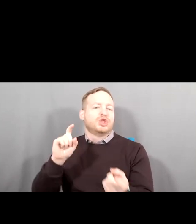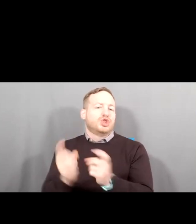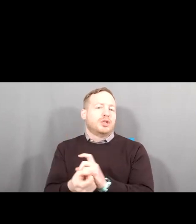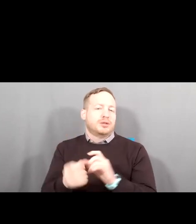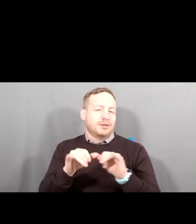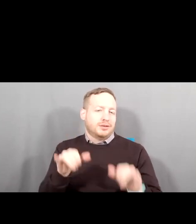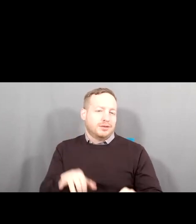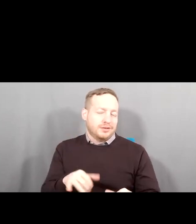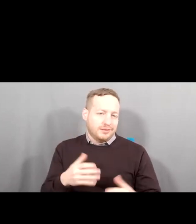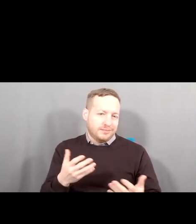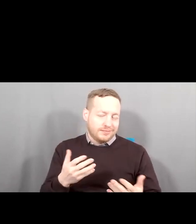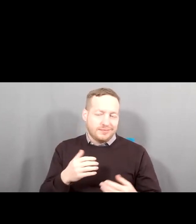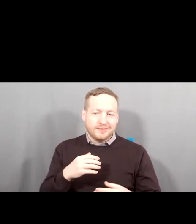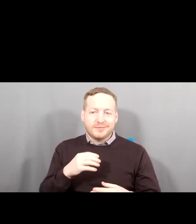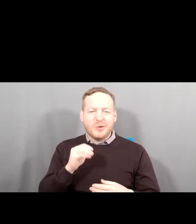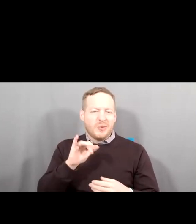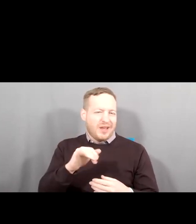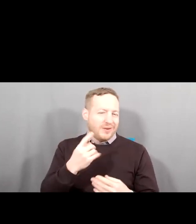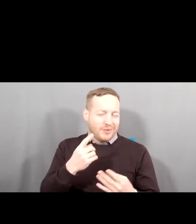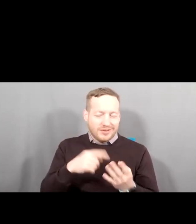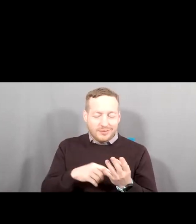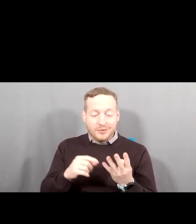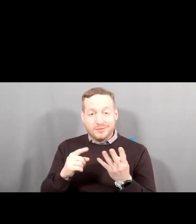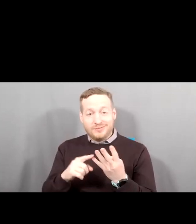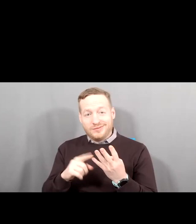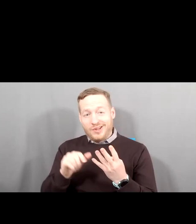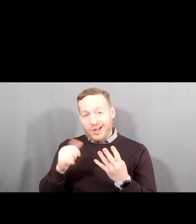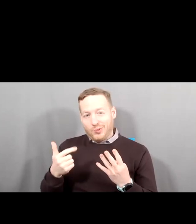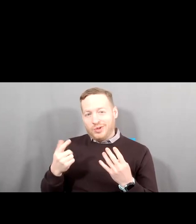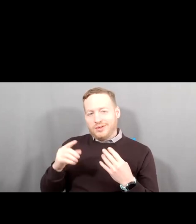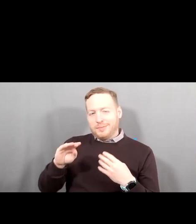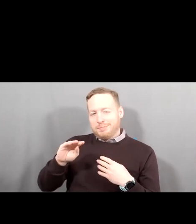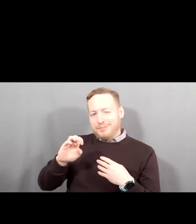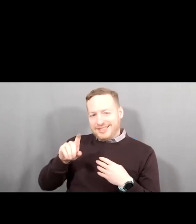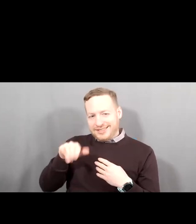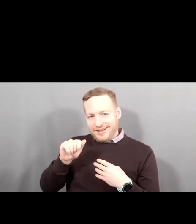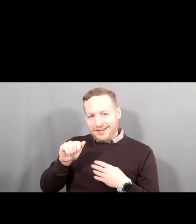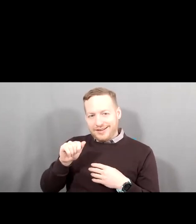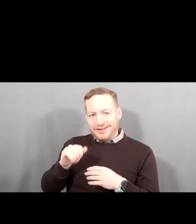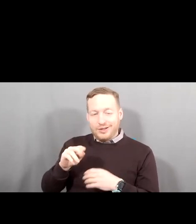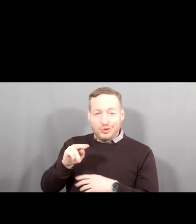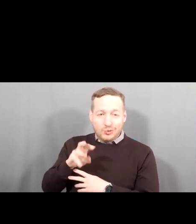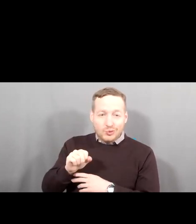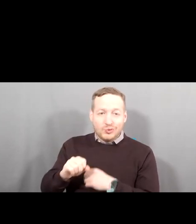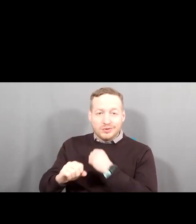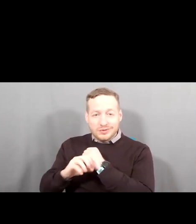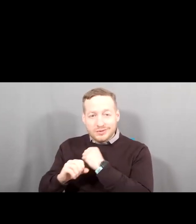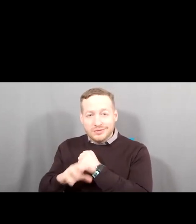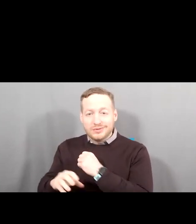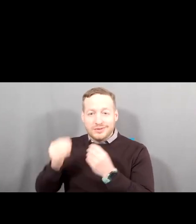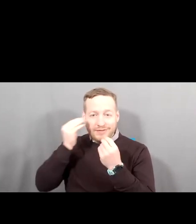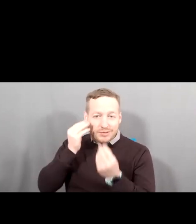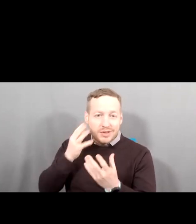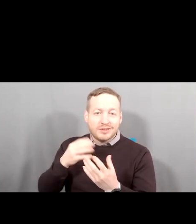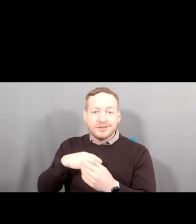bills that are discriminatory? That would be system-wide. And another thing I'm thinking about is the